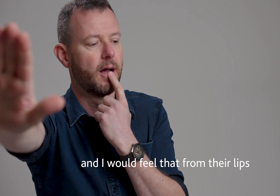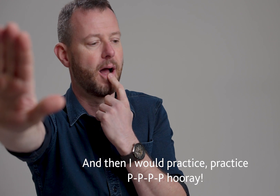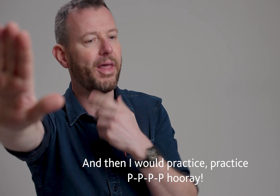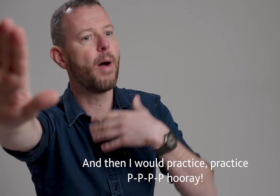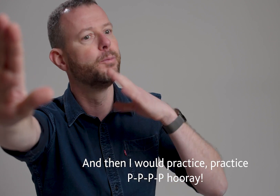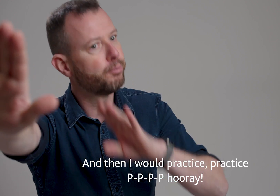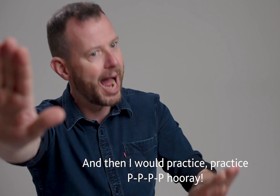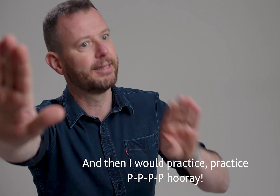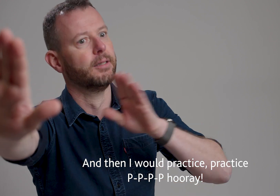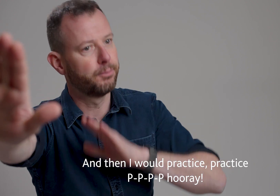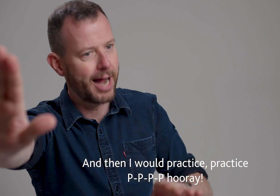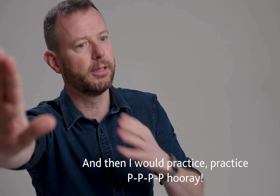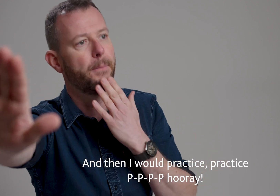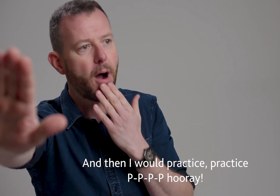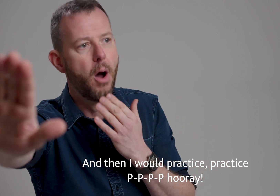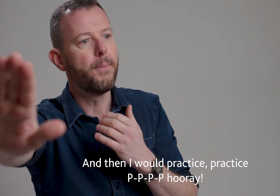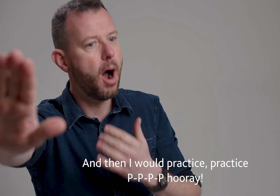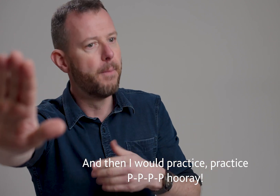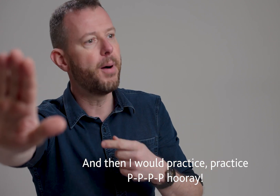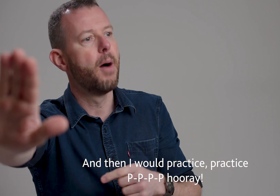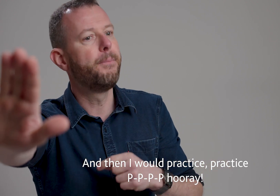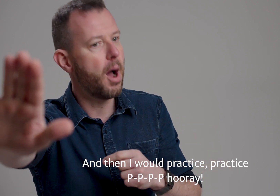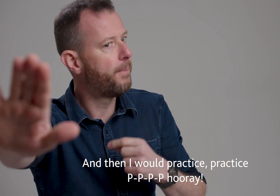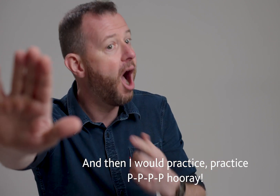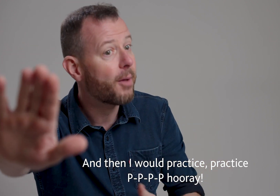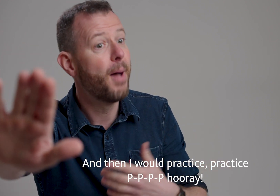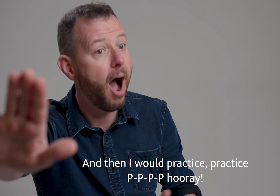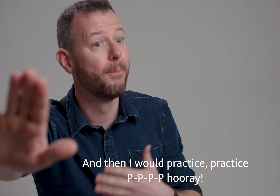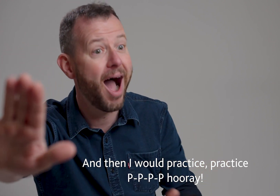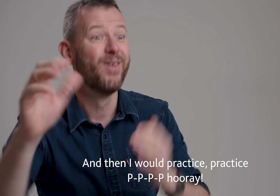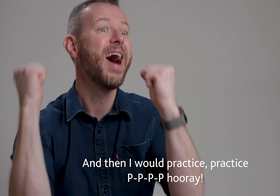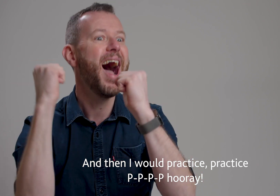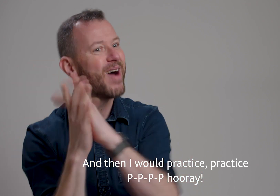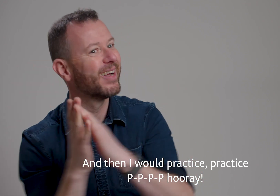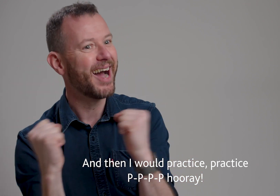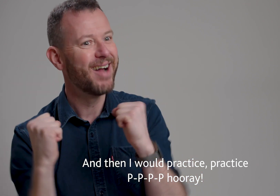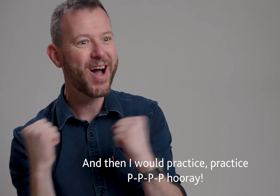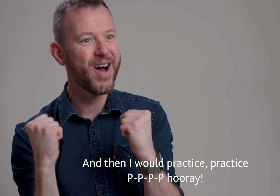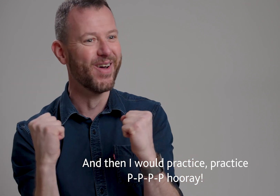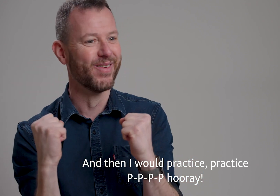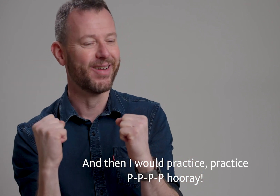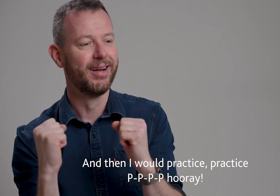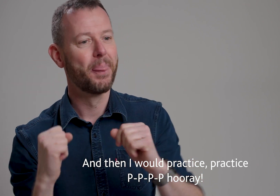I then I would practice, pa pa pa pa pa pa pa. I don't know.